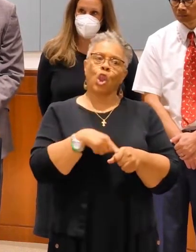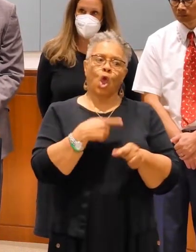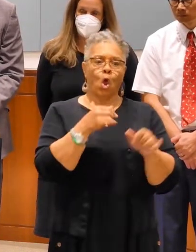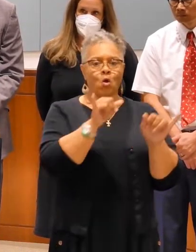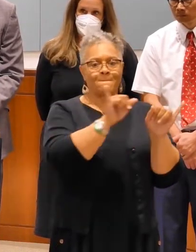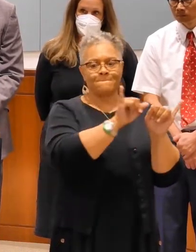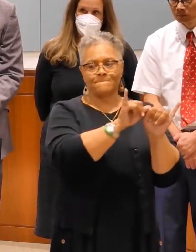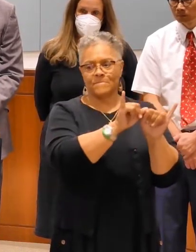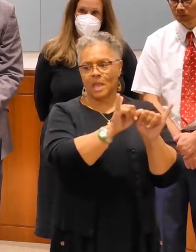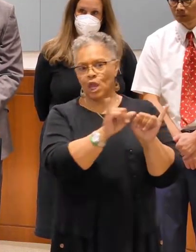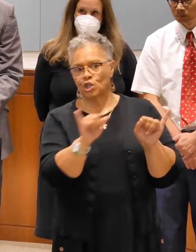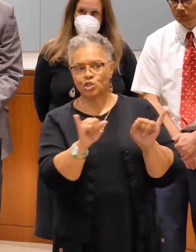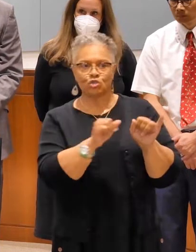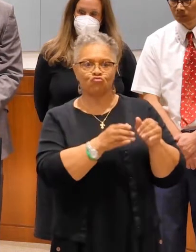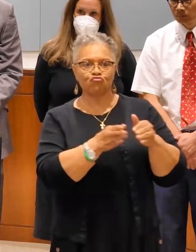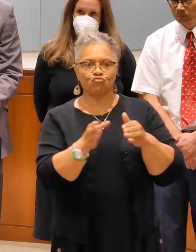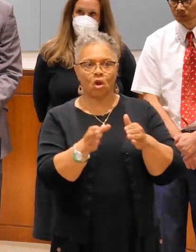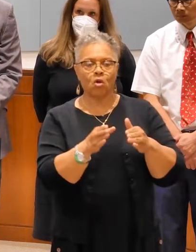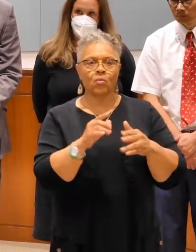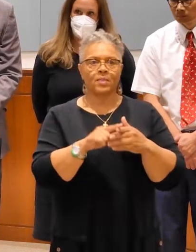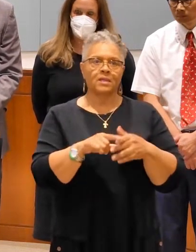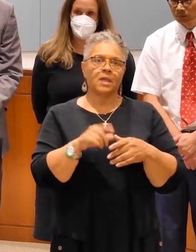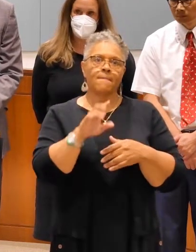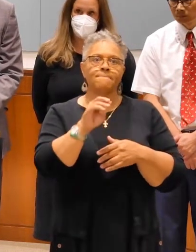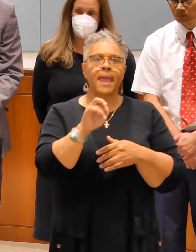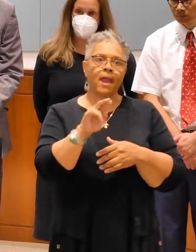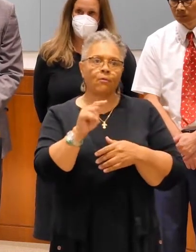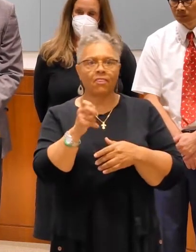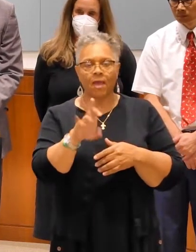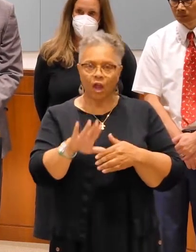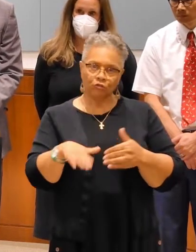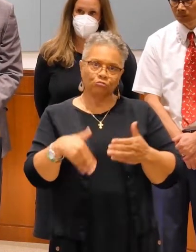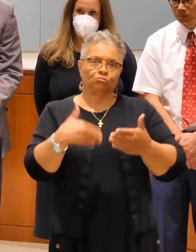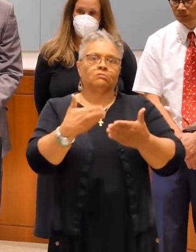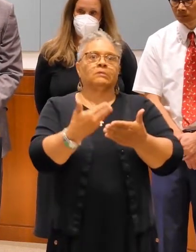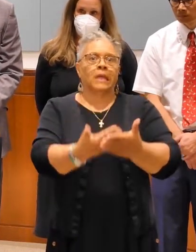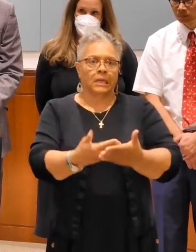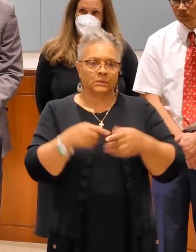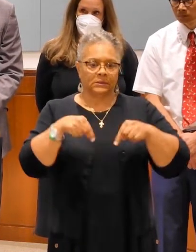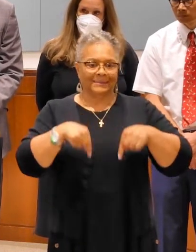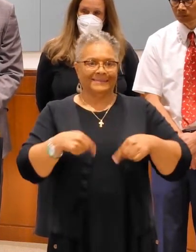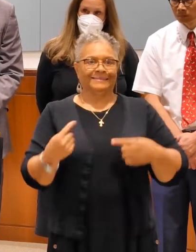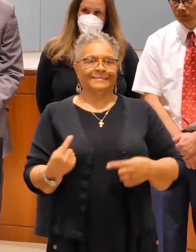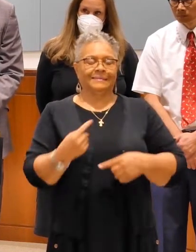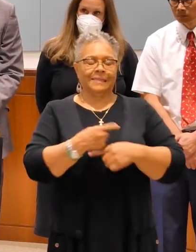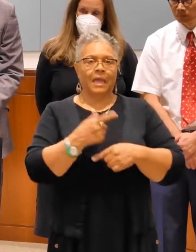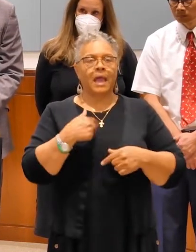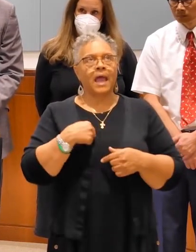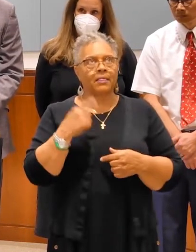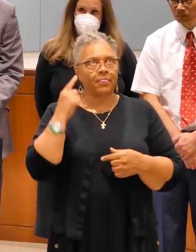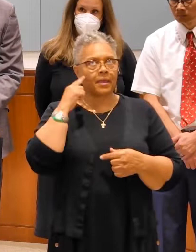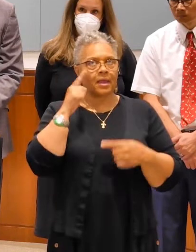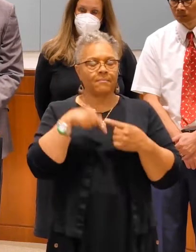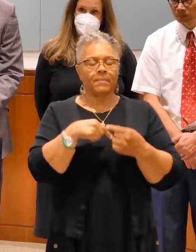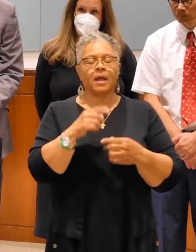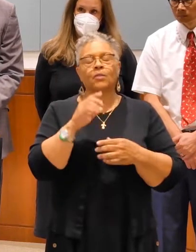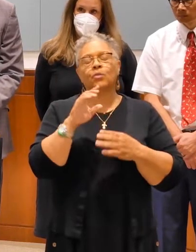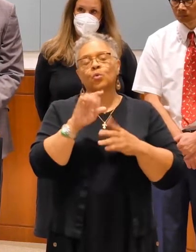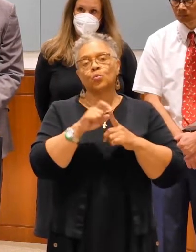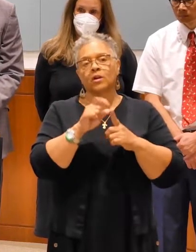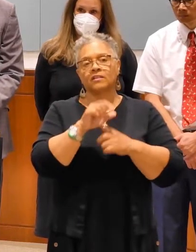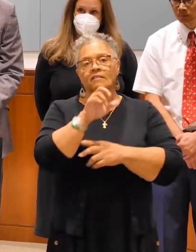measured road, the journey, the marathon to get us to this day. I'm reminded of the words of Margaret